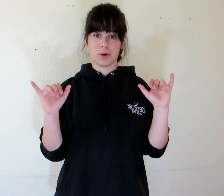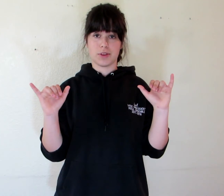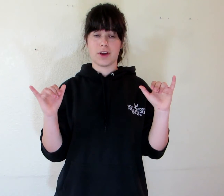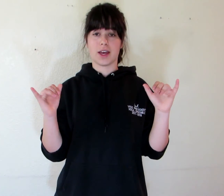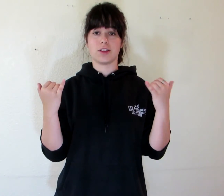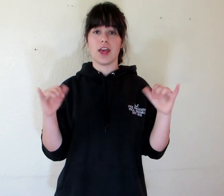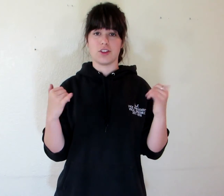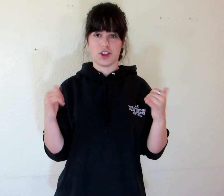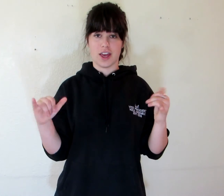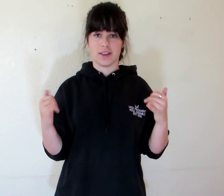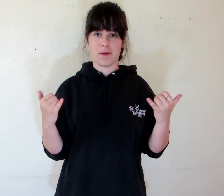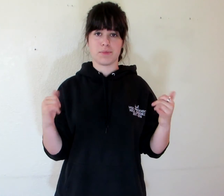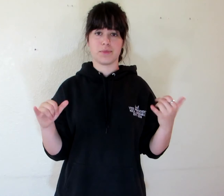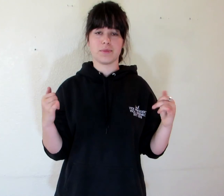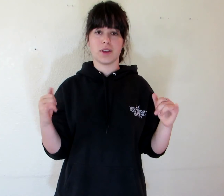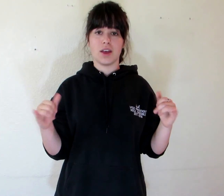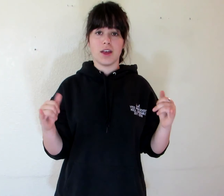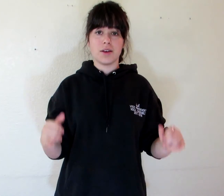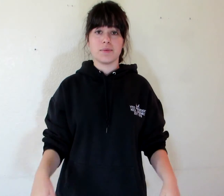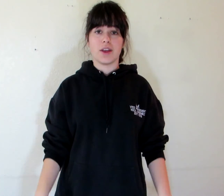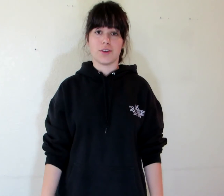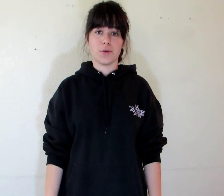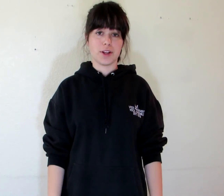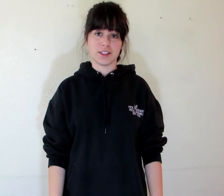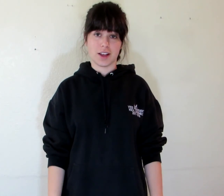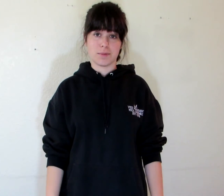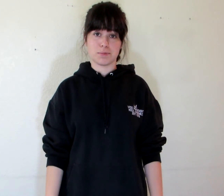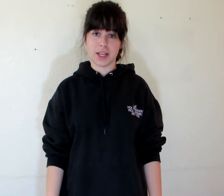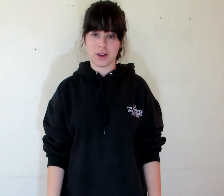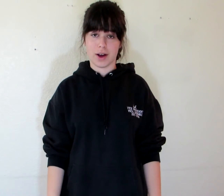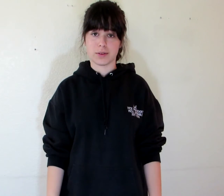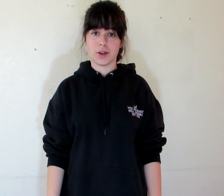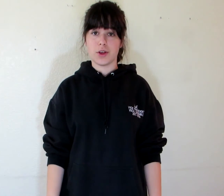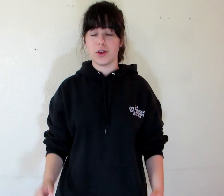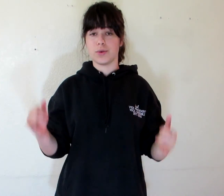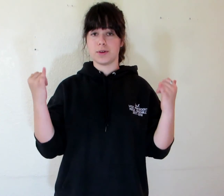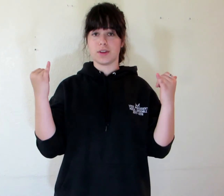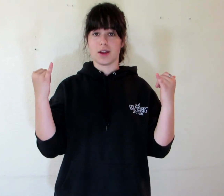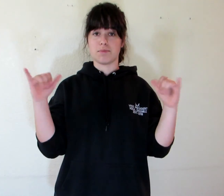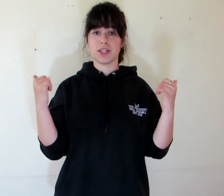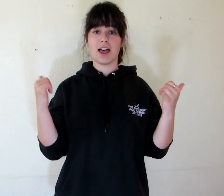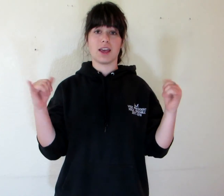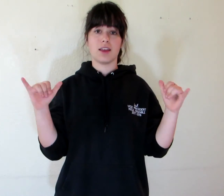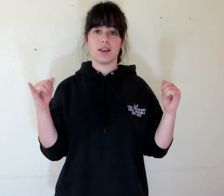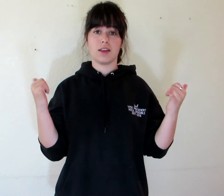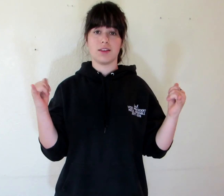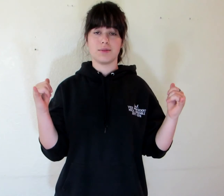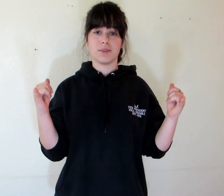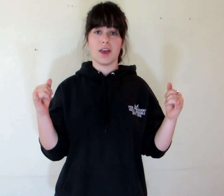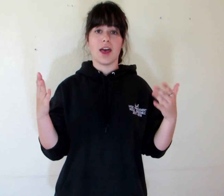your hands and shaking them. If you want to sign playground, you would sign play and